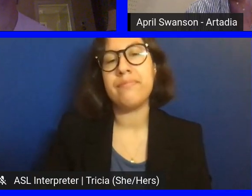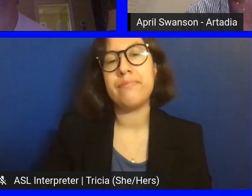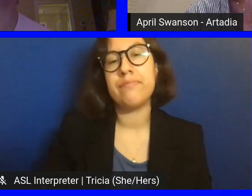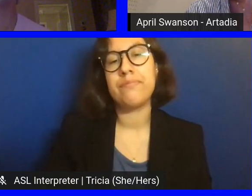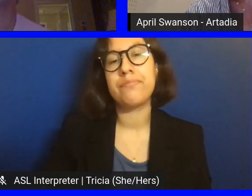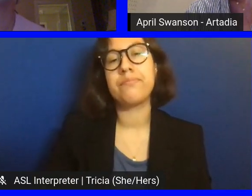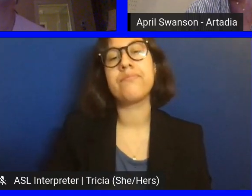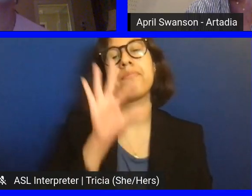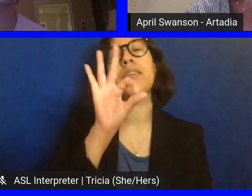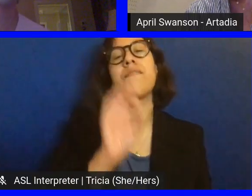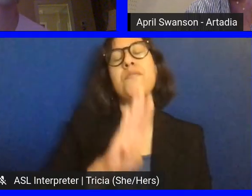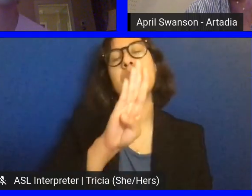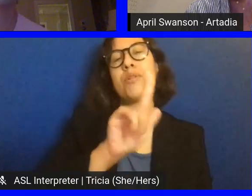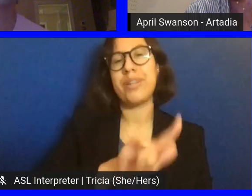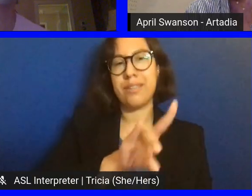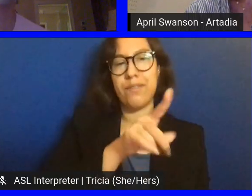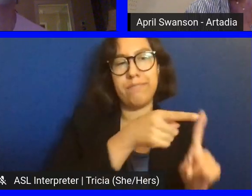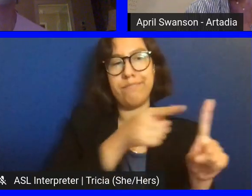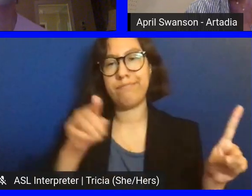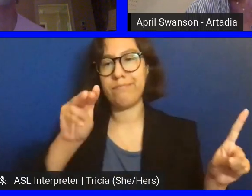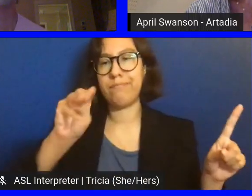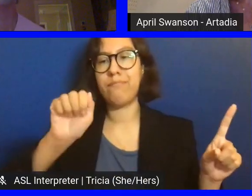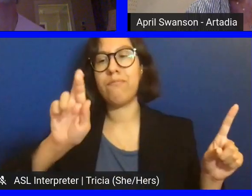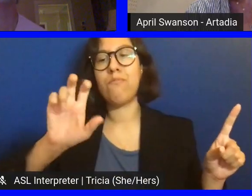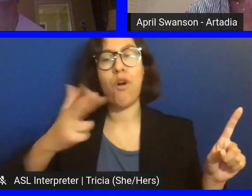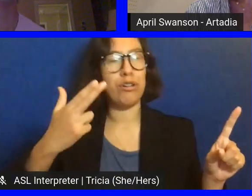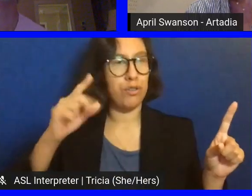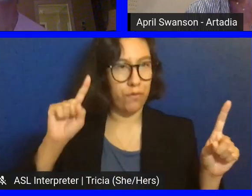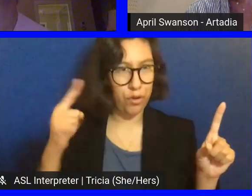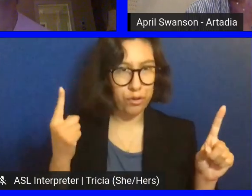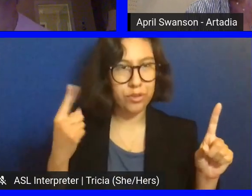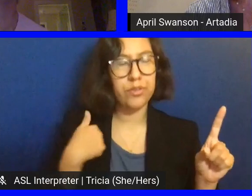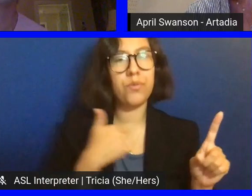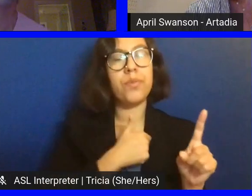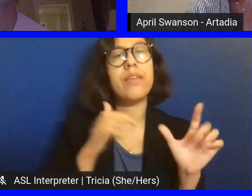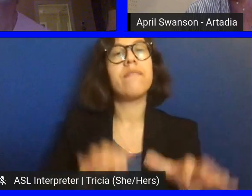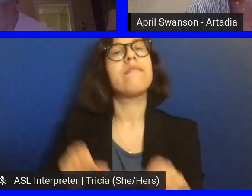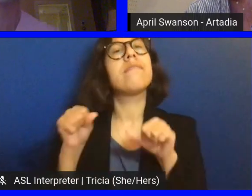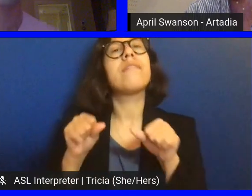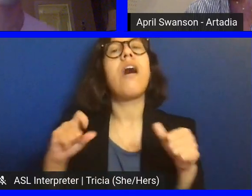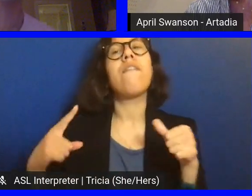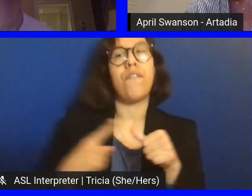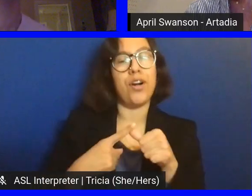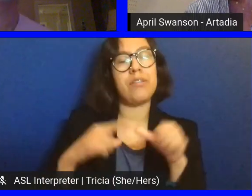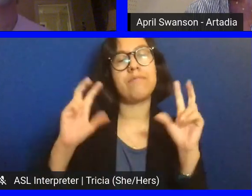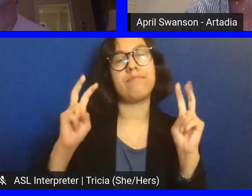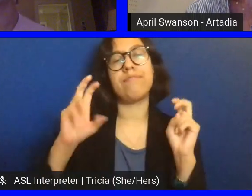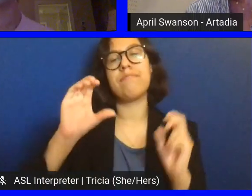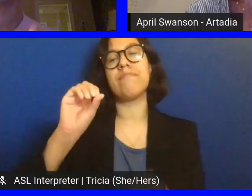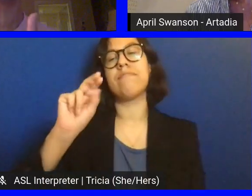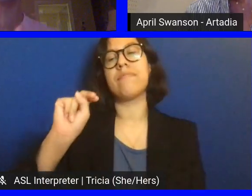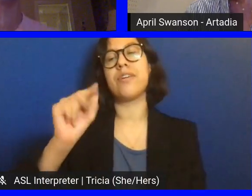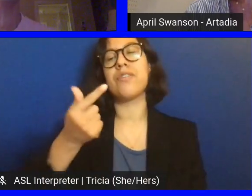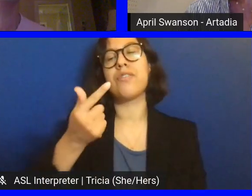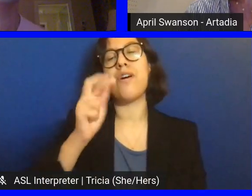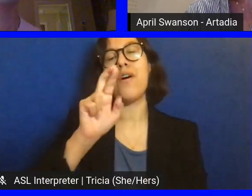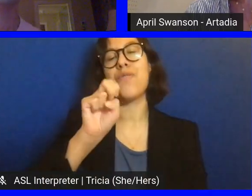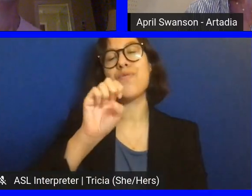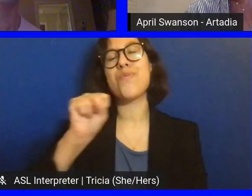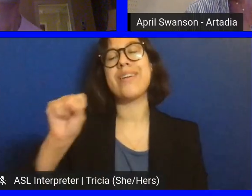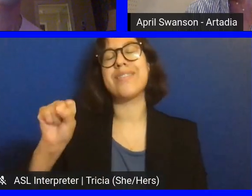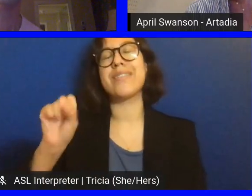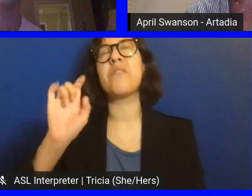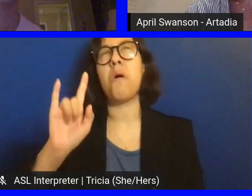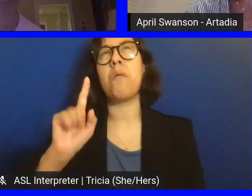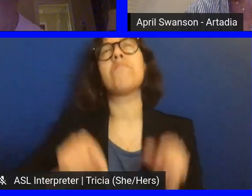February 27th through March 1st, we held our first Congress, which, let me go back to